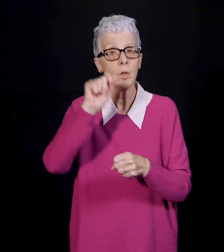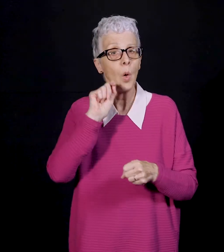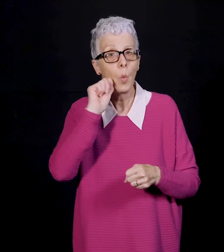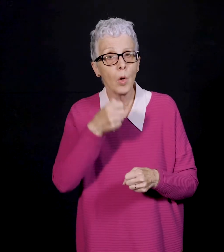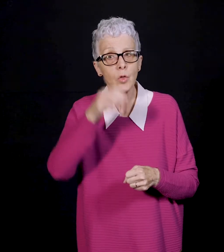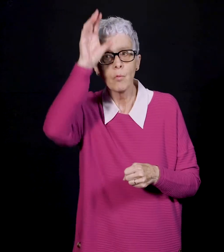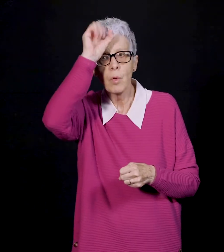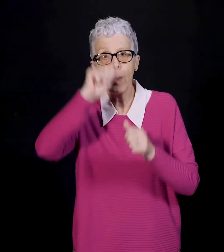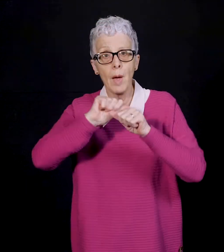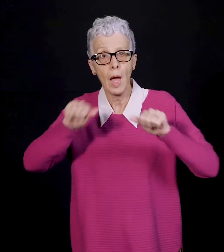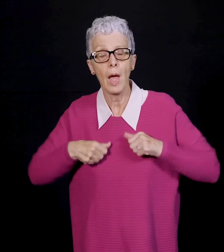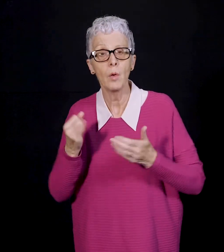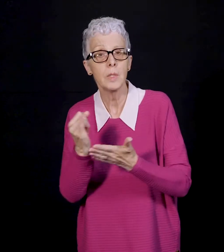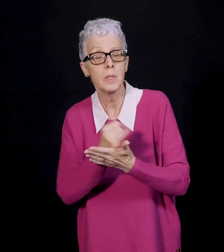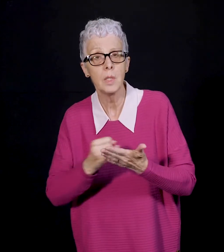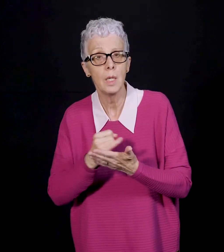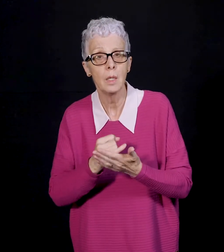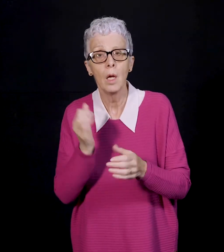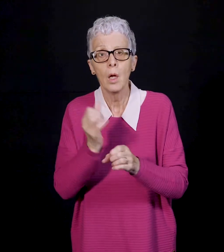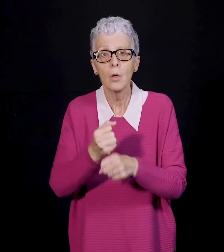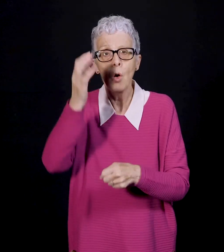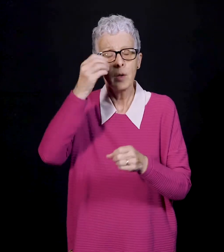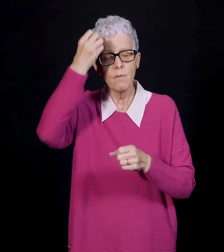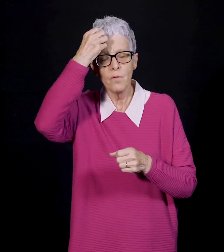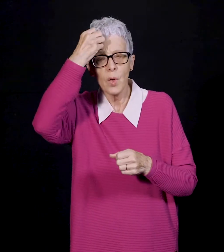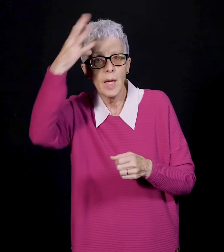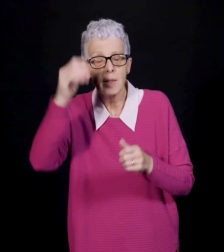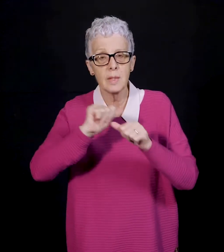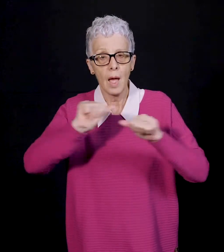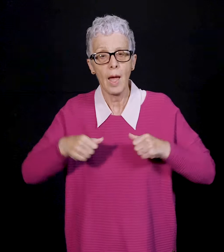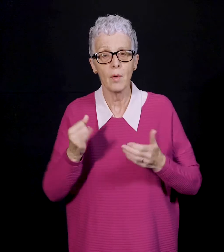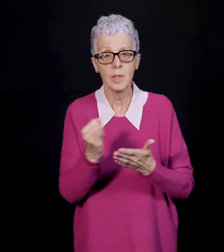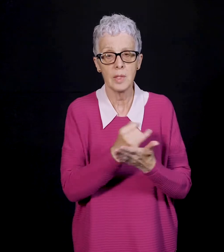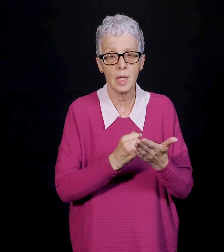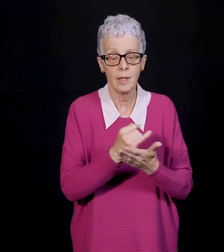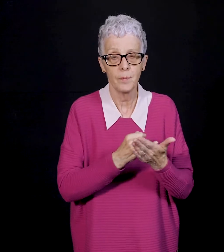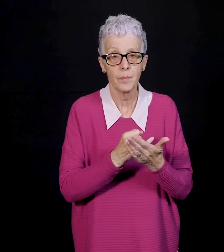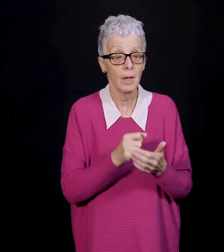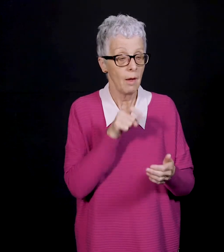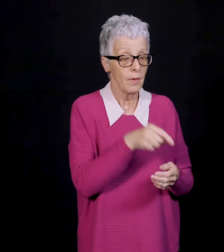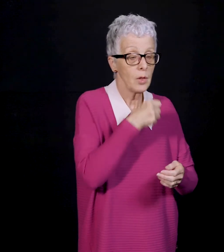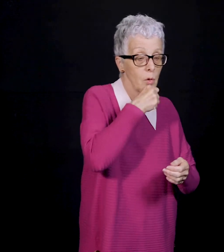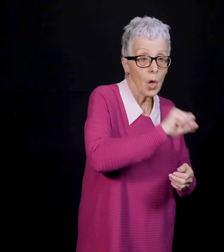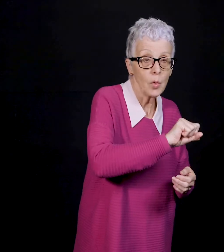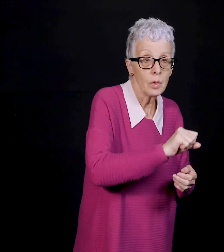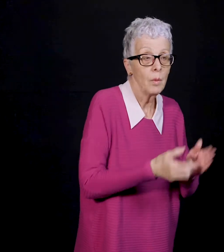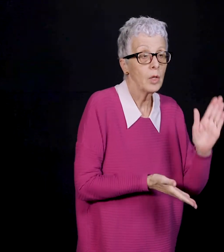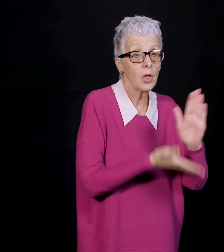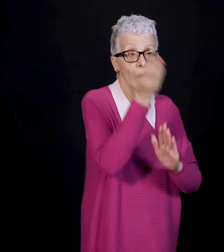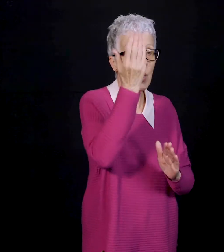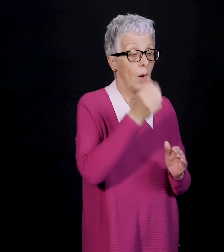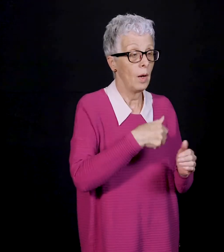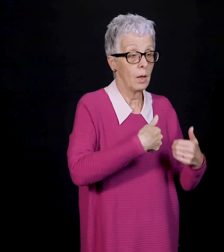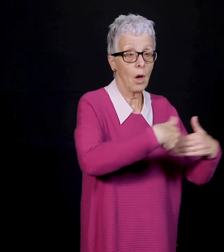same way that that goat was had its sins laid on its head, that sin-bearing goat was led out into the wilderness, never to be seen